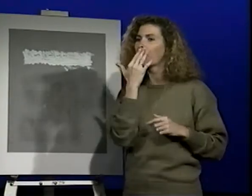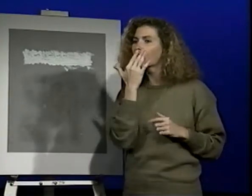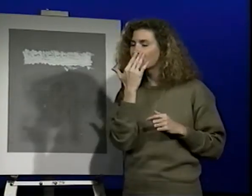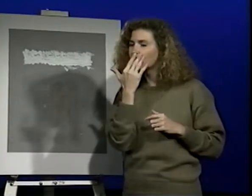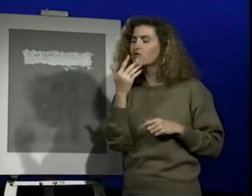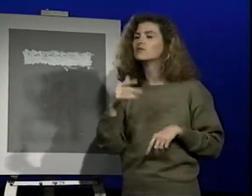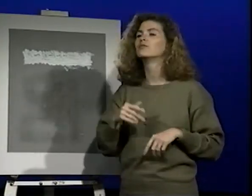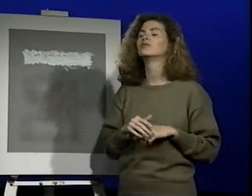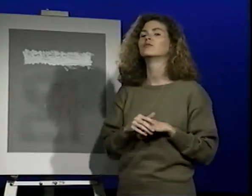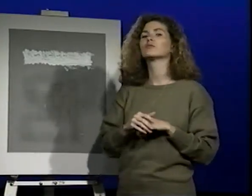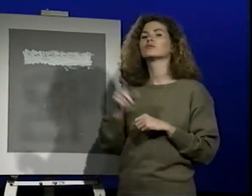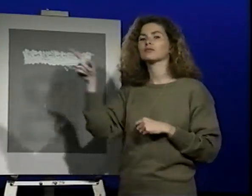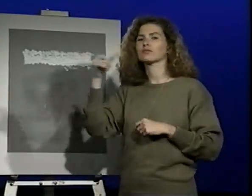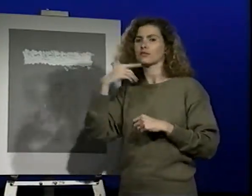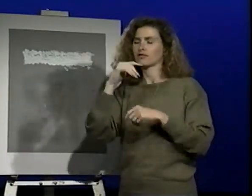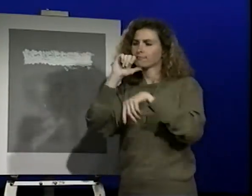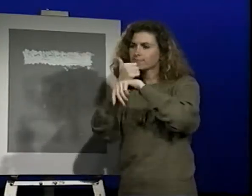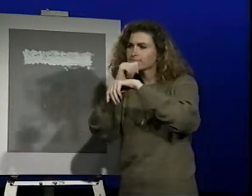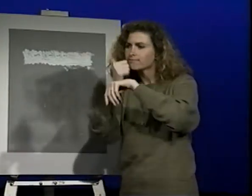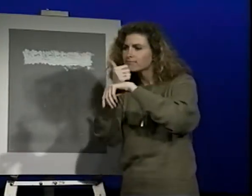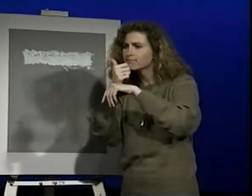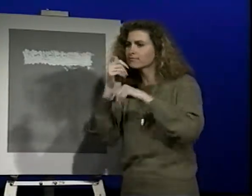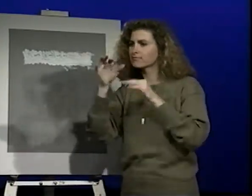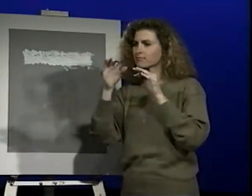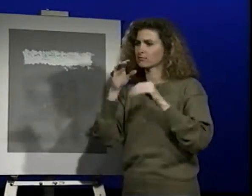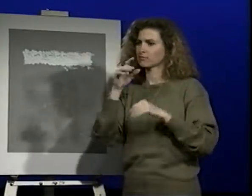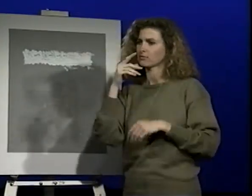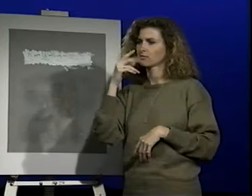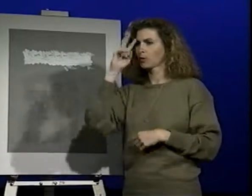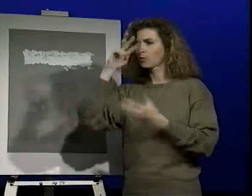can be visual and expressed in colors.